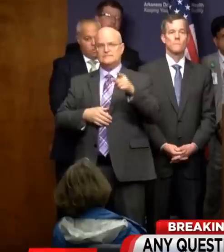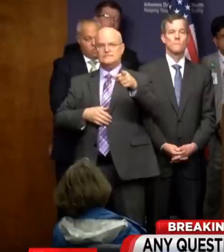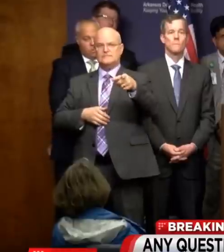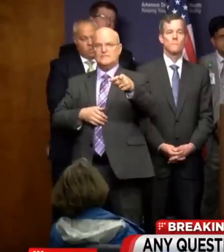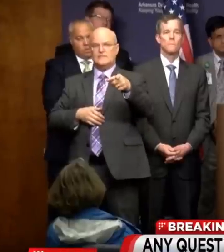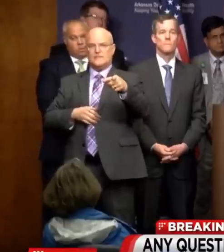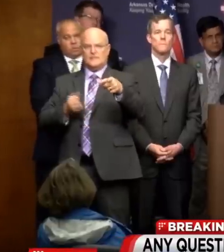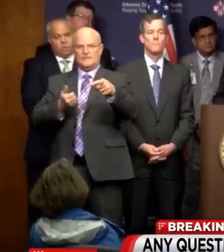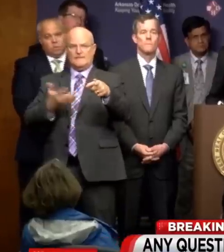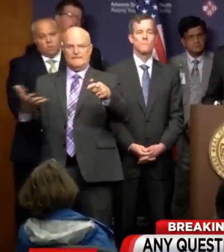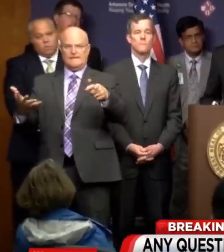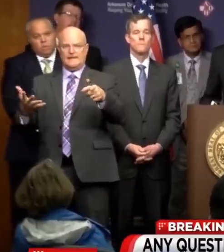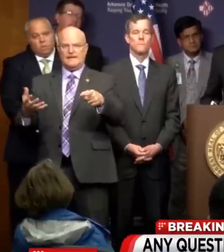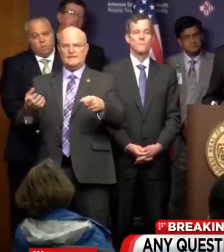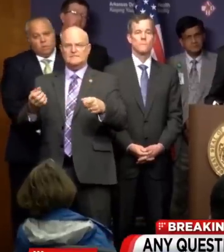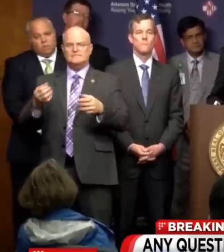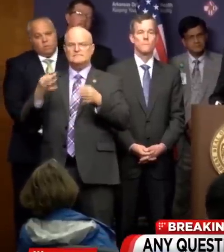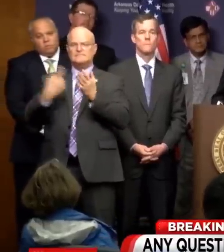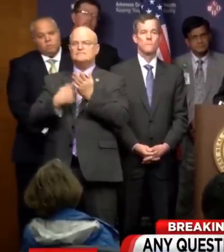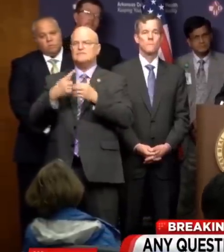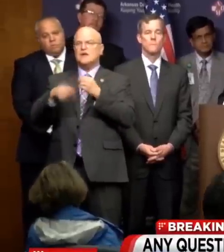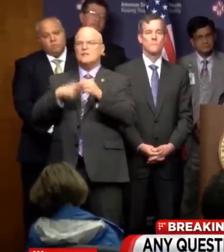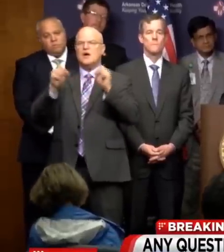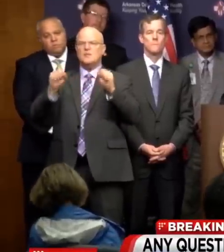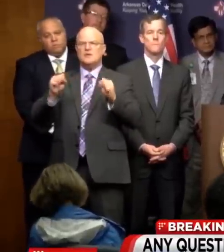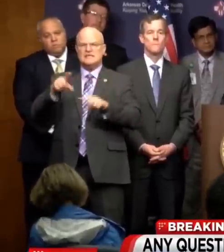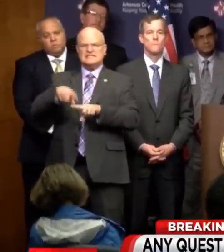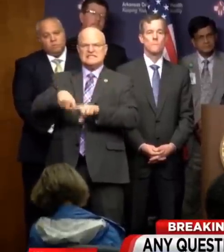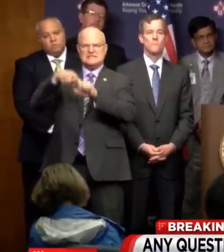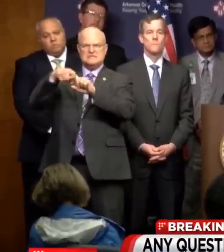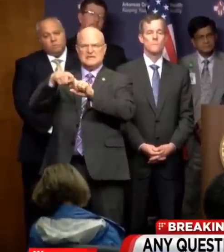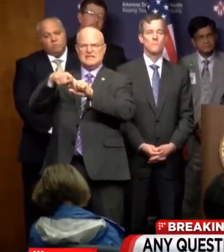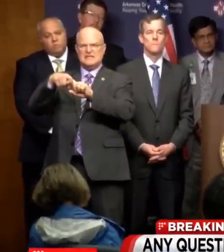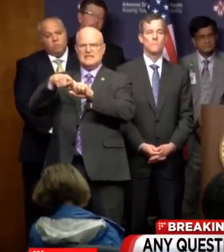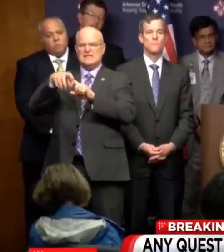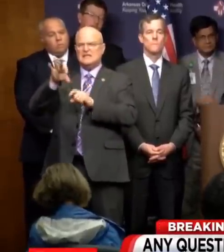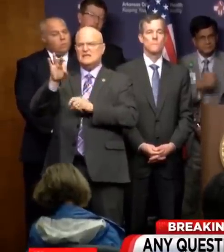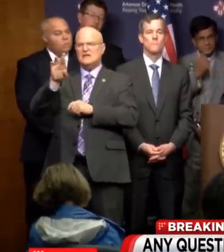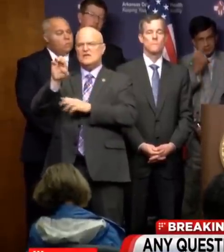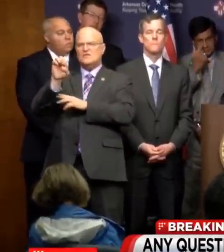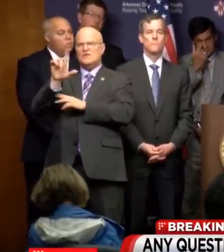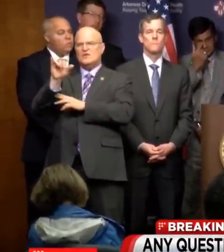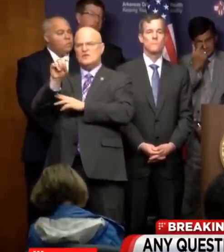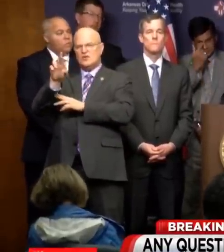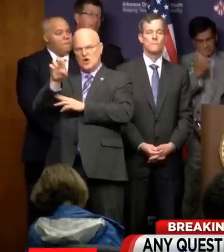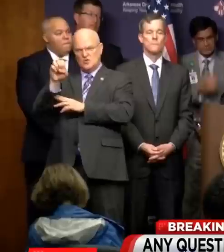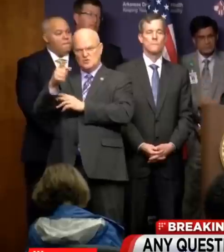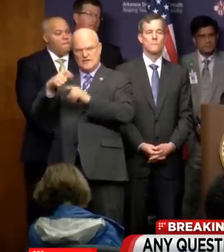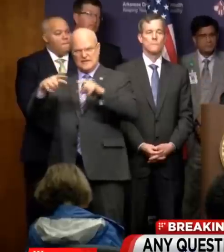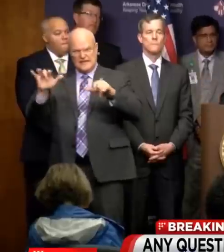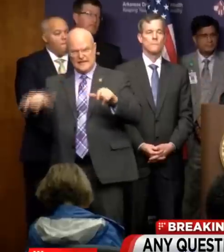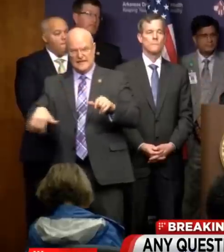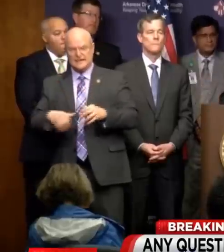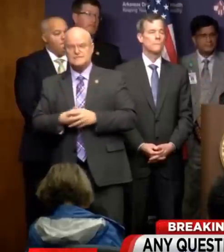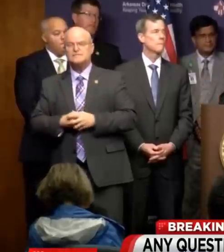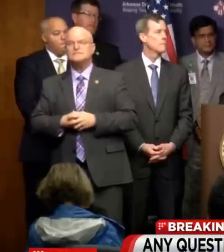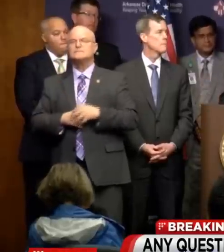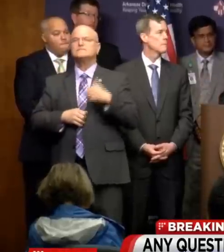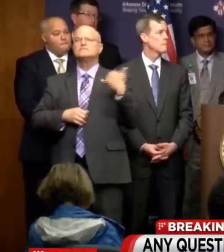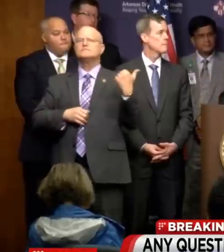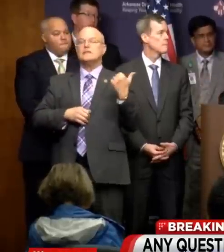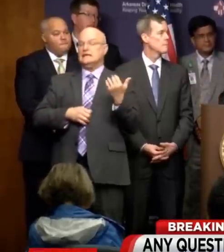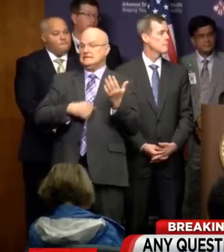anything, I guess, tossed around about potentially suspending foreclosures, evictions, things like that? Well,